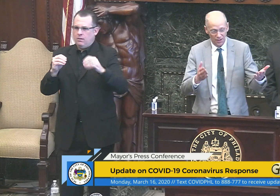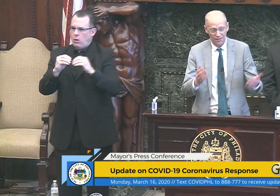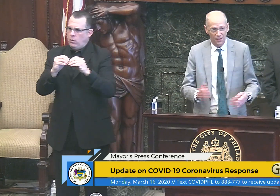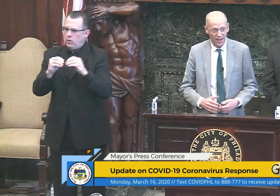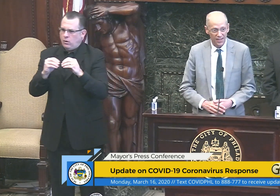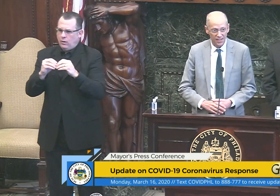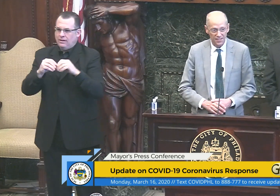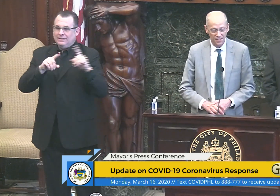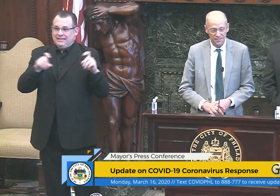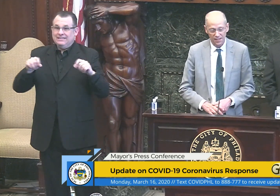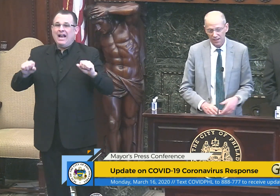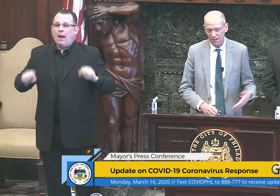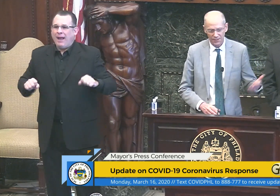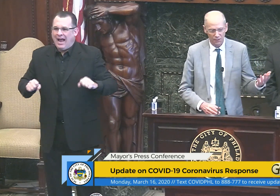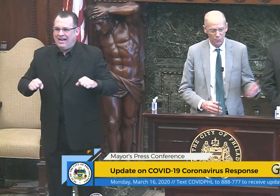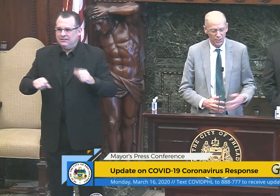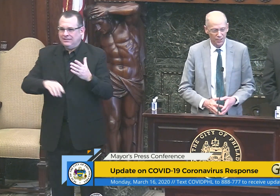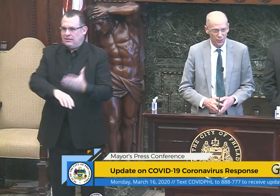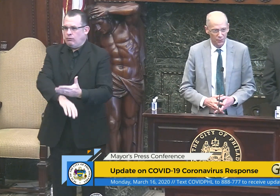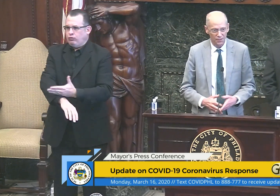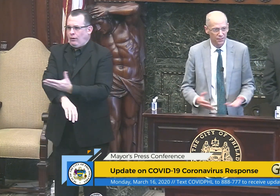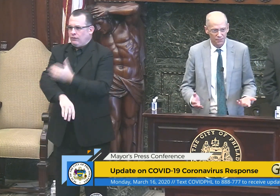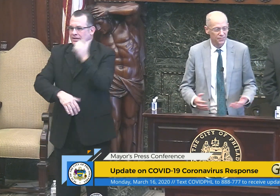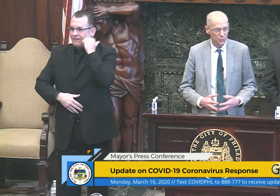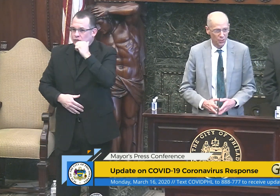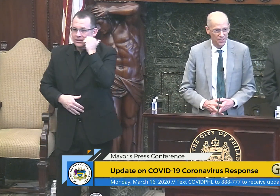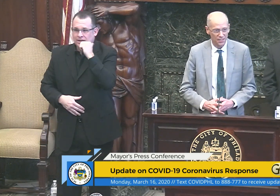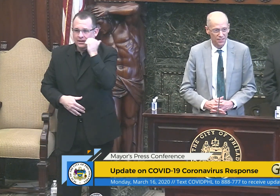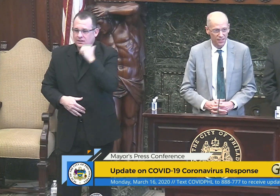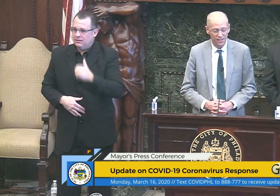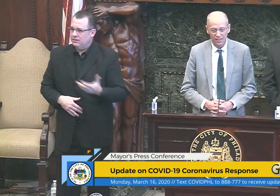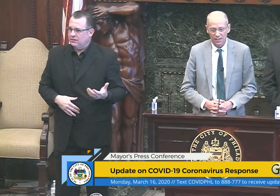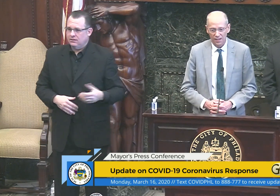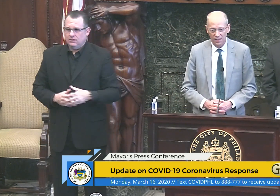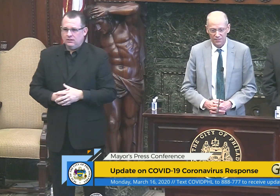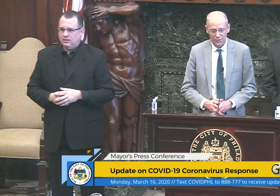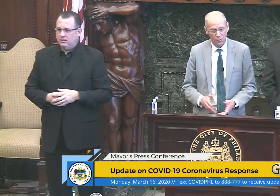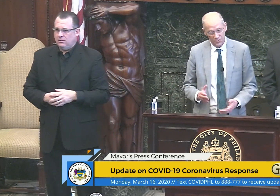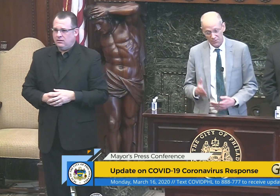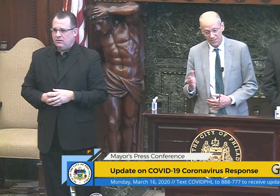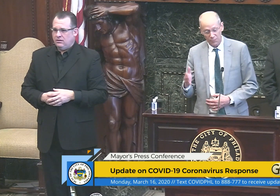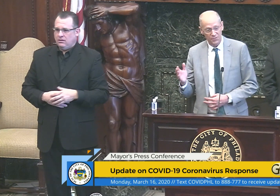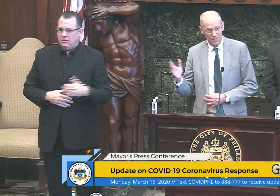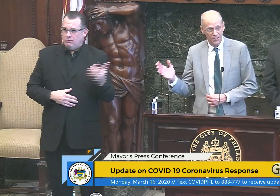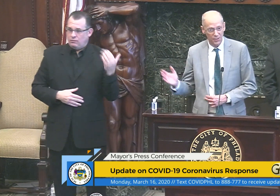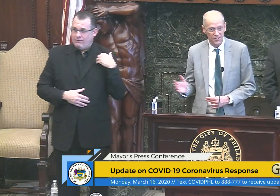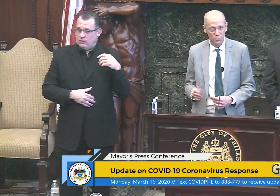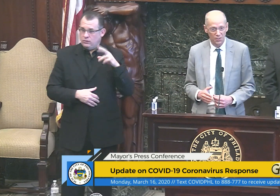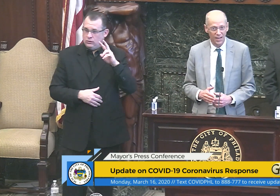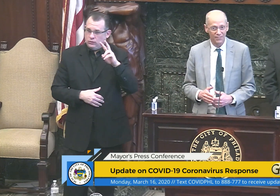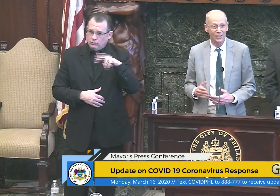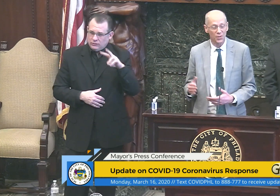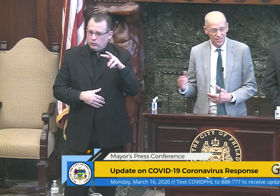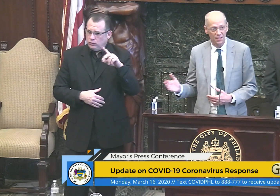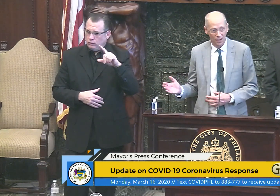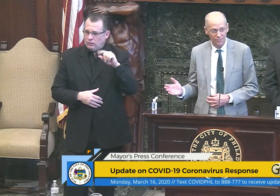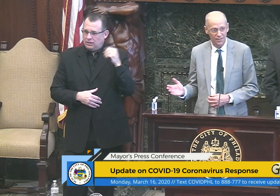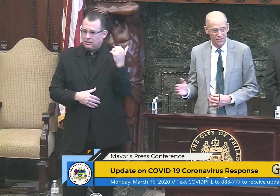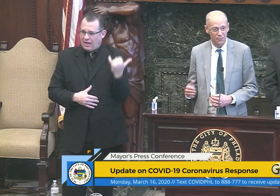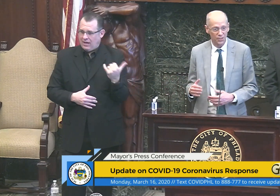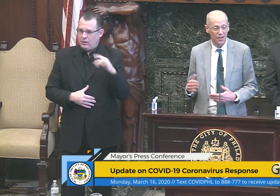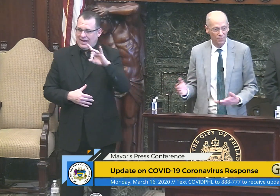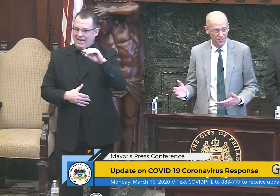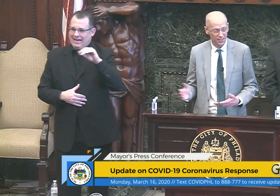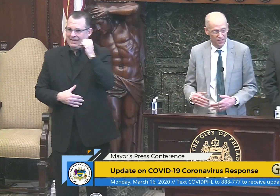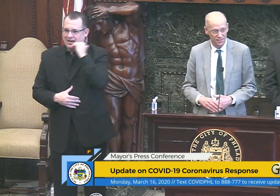As you saw, 88 tests today. I think over the weekend we were at 15, 20 tests a day. So as the number of tests increases, we'll have increasing